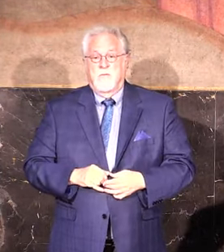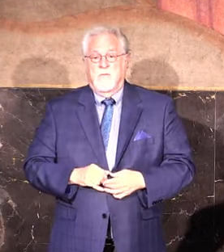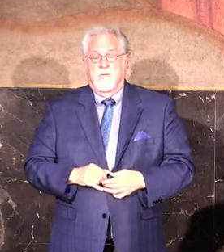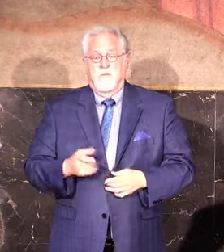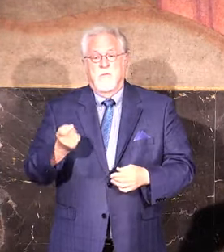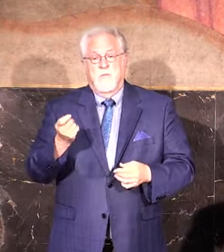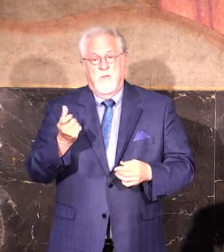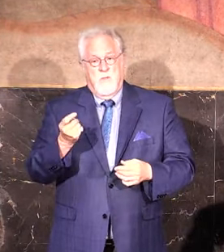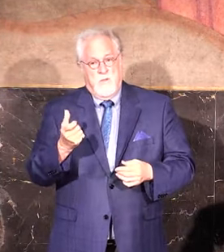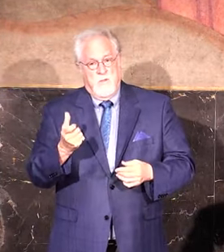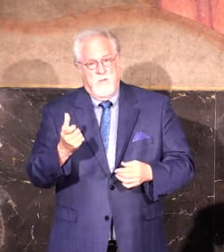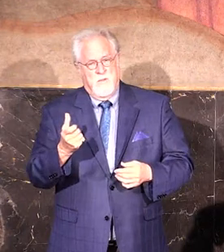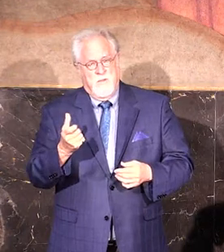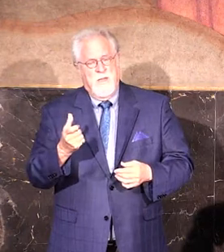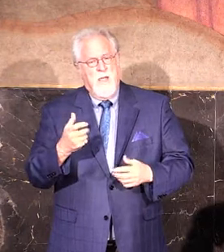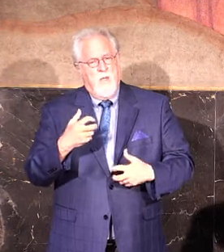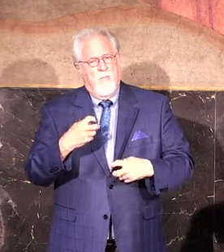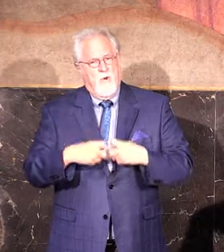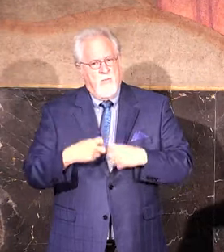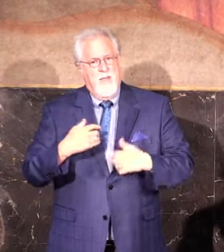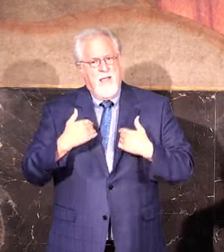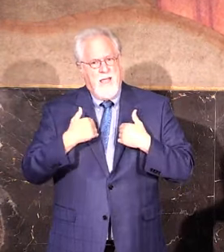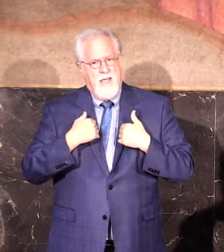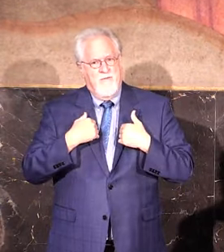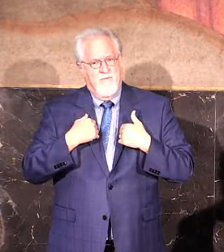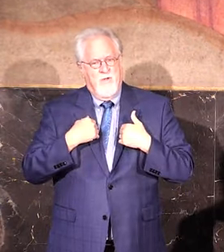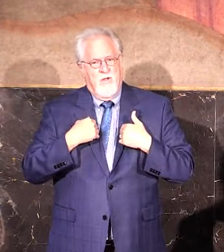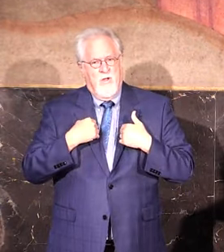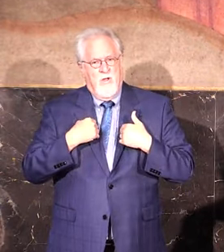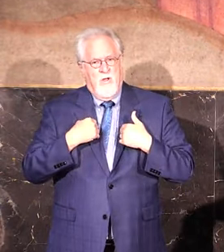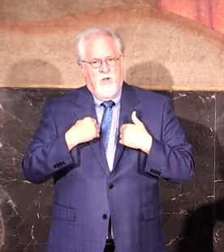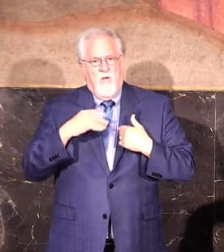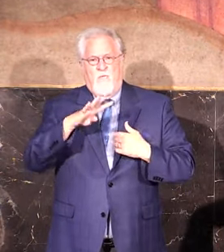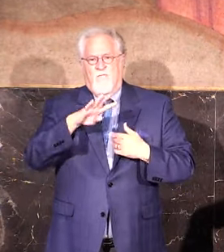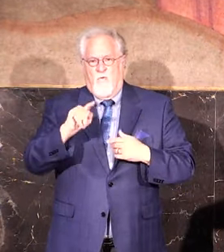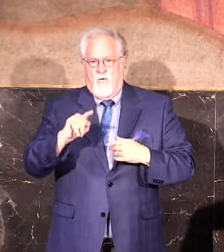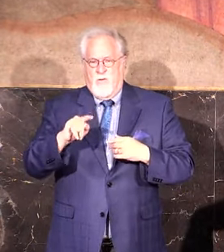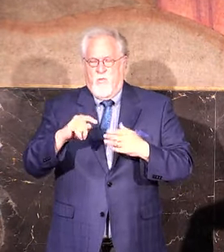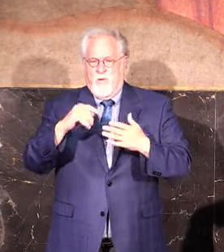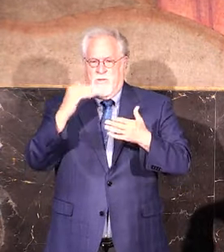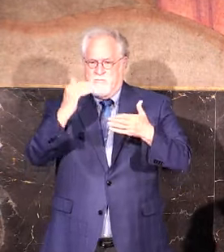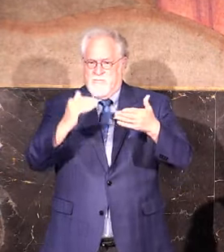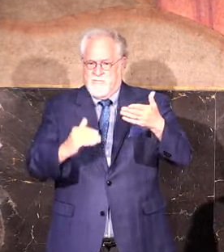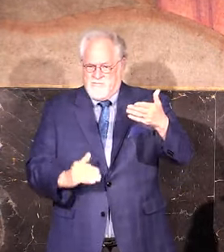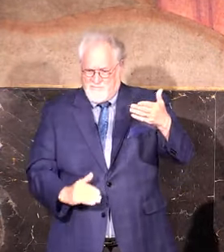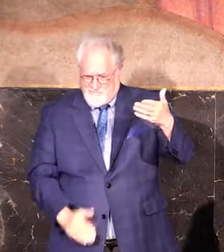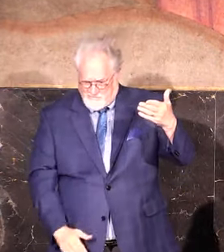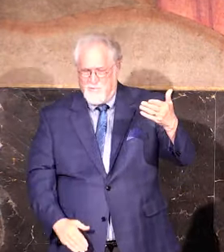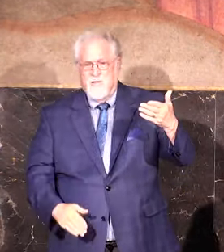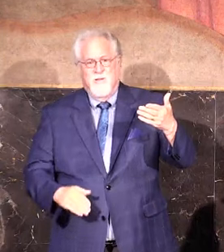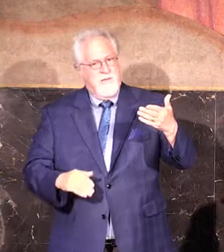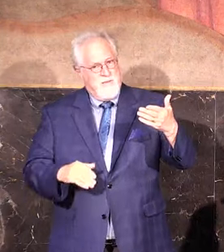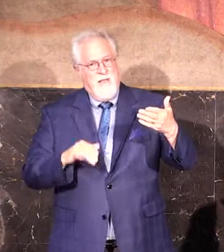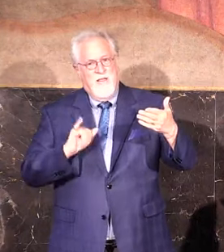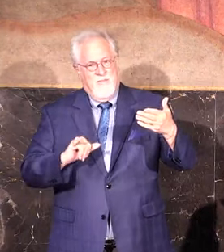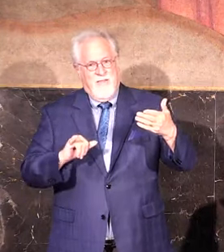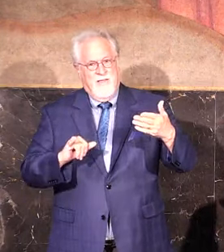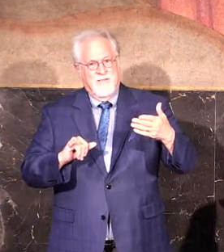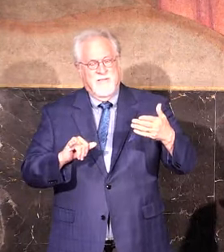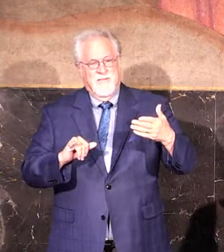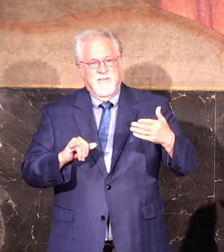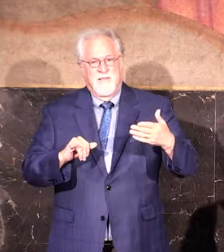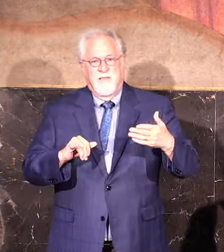bit... I think problematic to have 41 objects in the call because I think that it'll operate